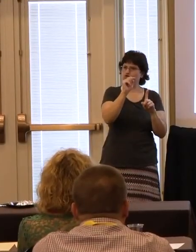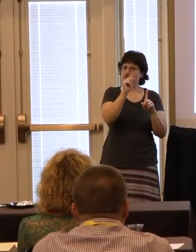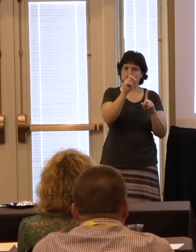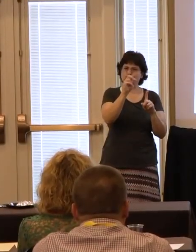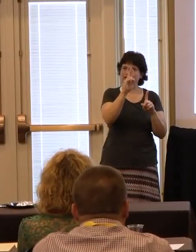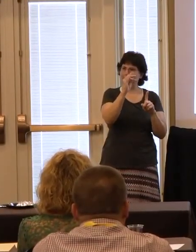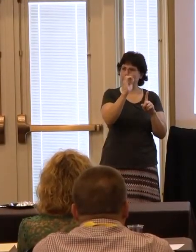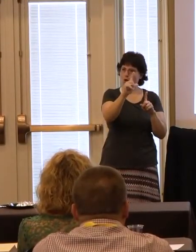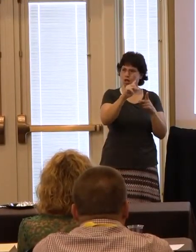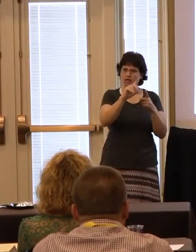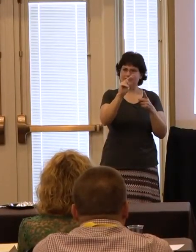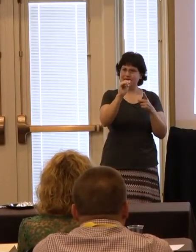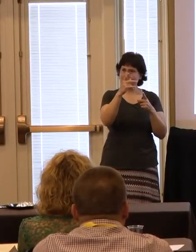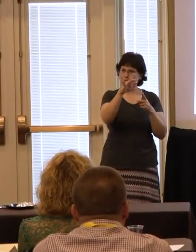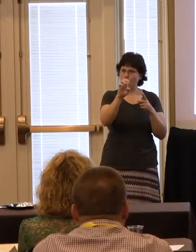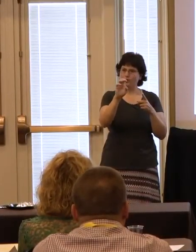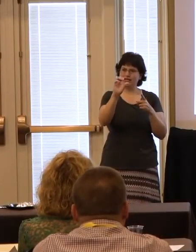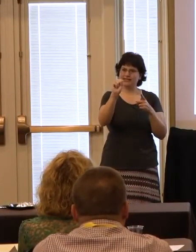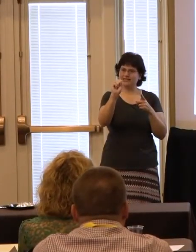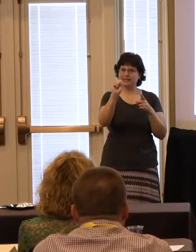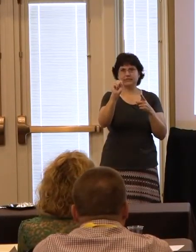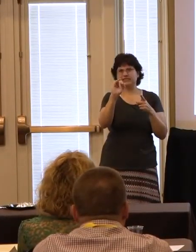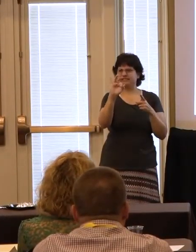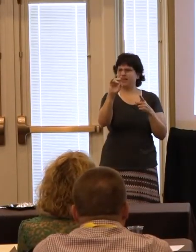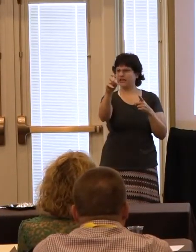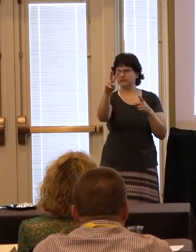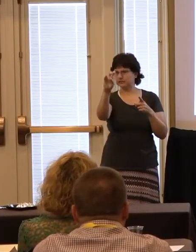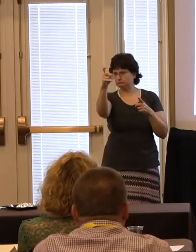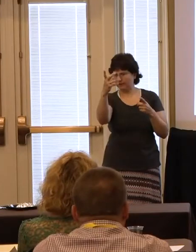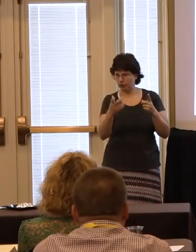dronabinol, nabilone, Sativex. Okay?